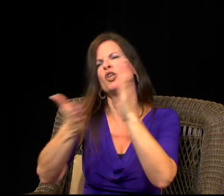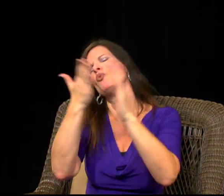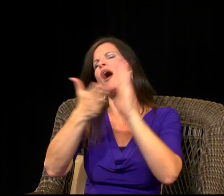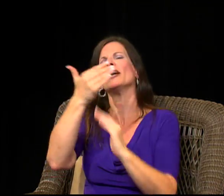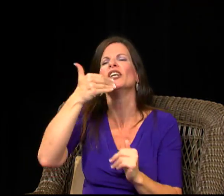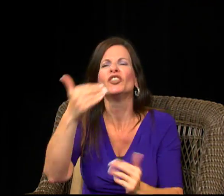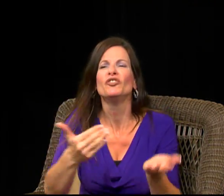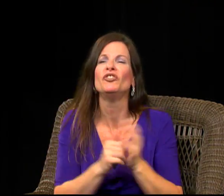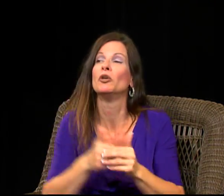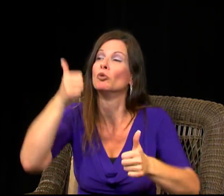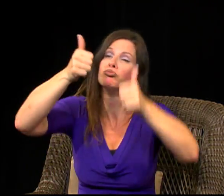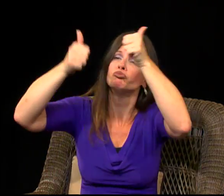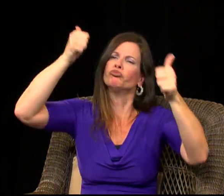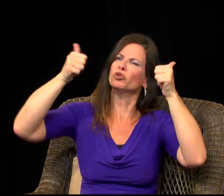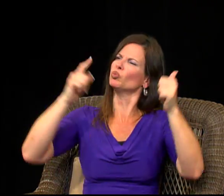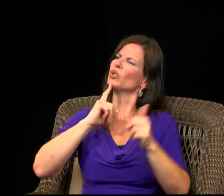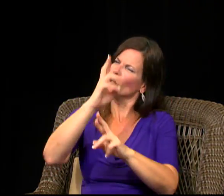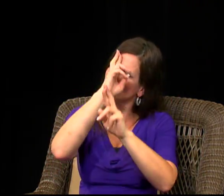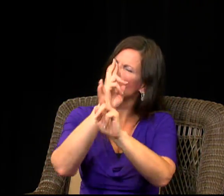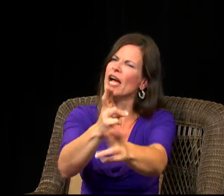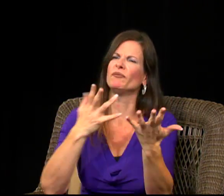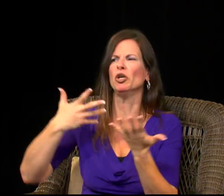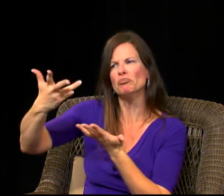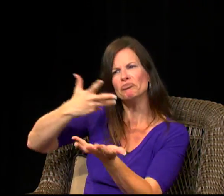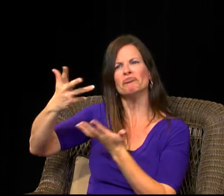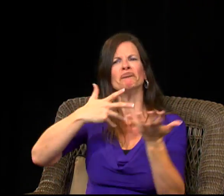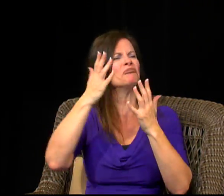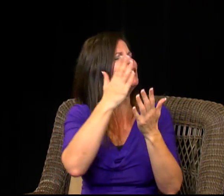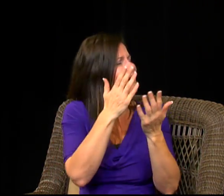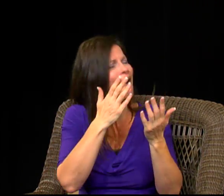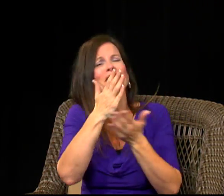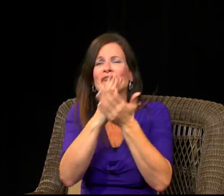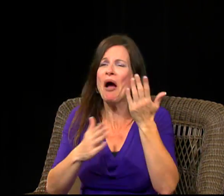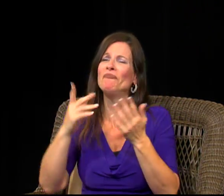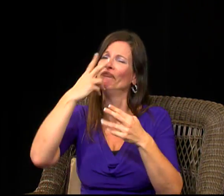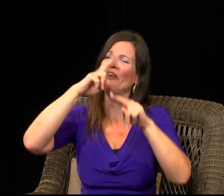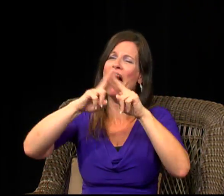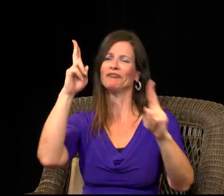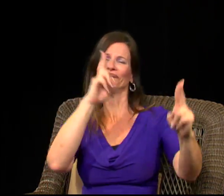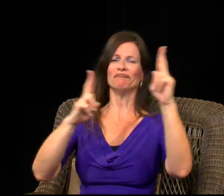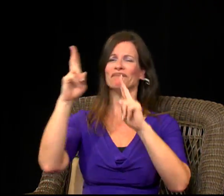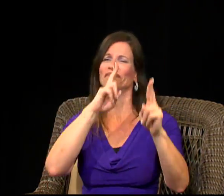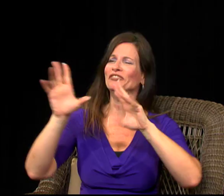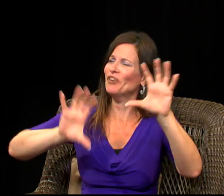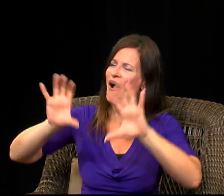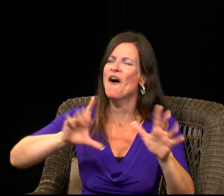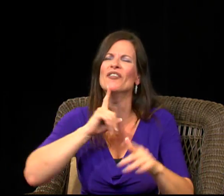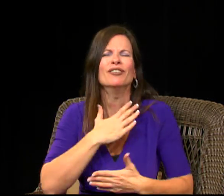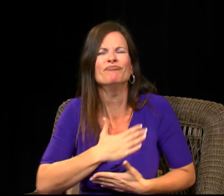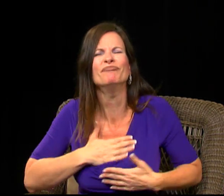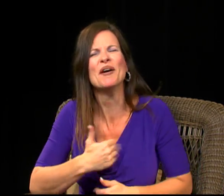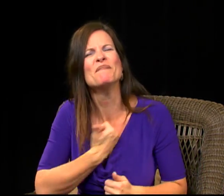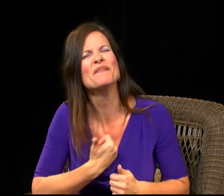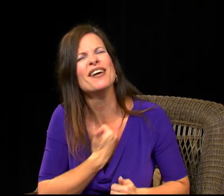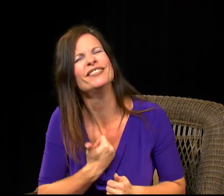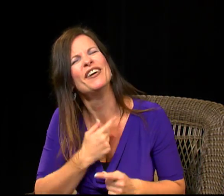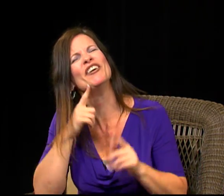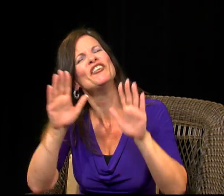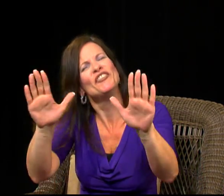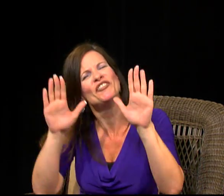Convo staff who were there did a really great show of running the event. They were very respectful and making sure that other people were respectful as well. And